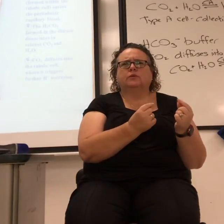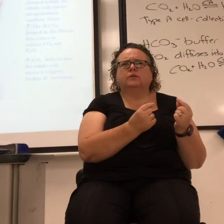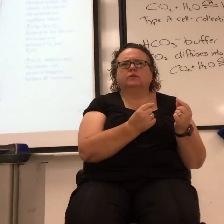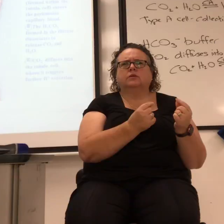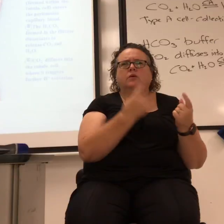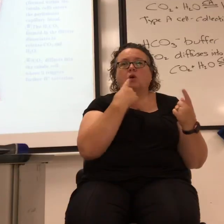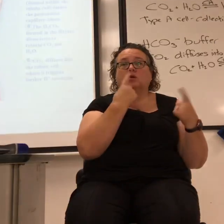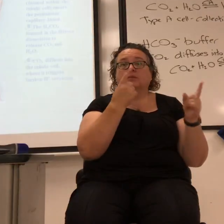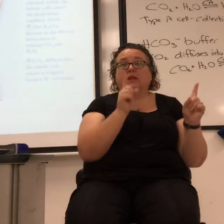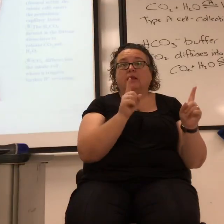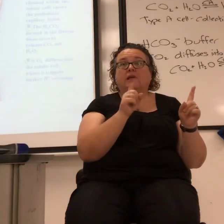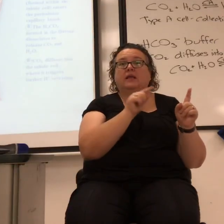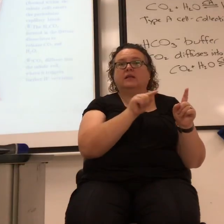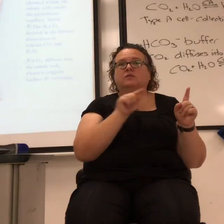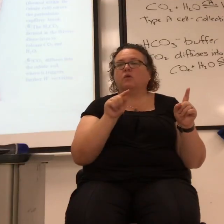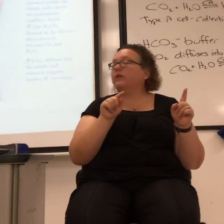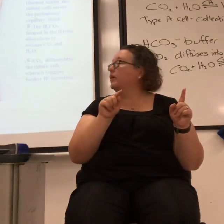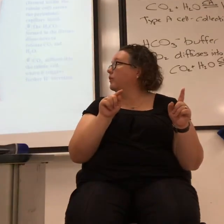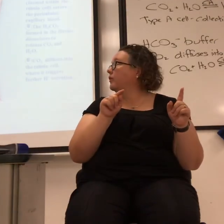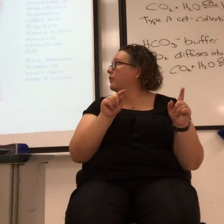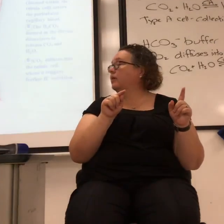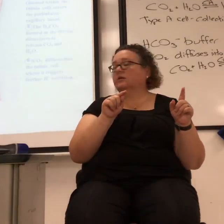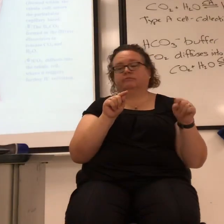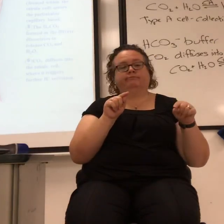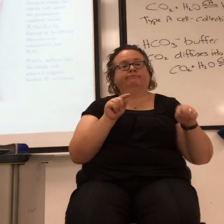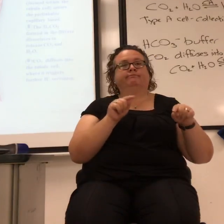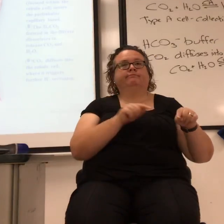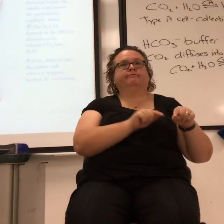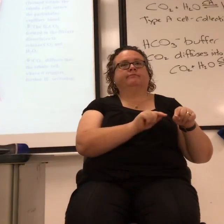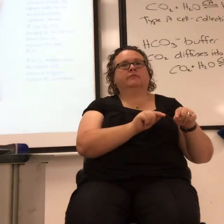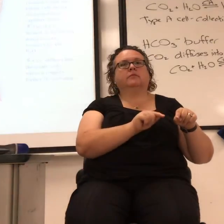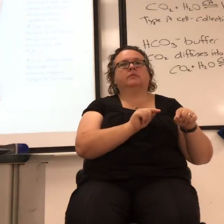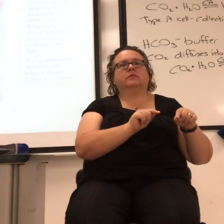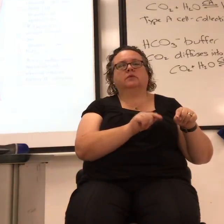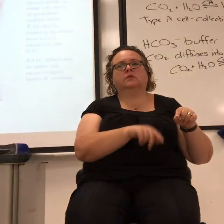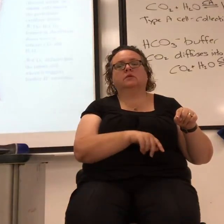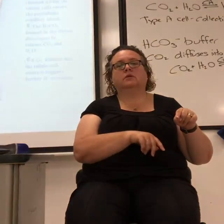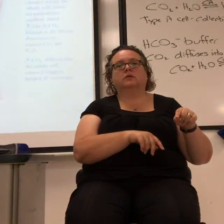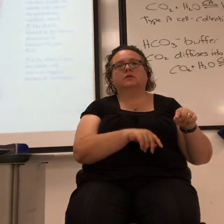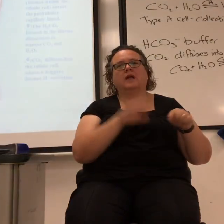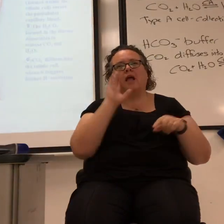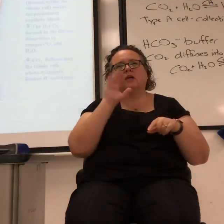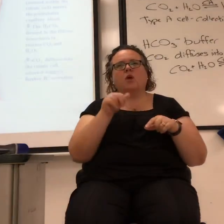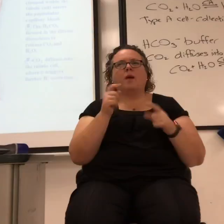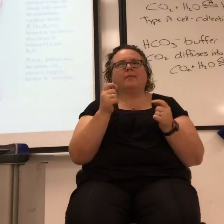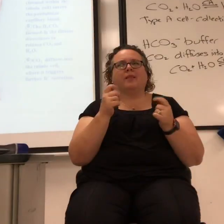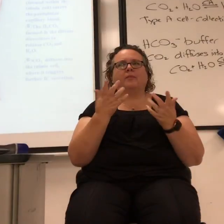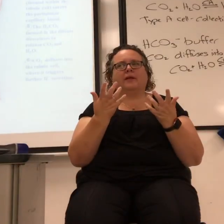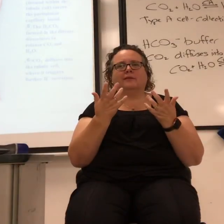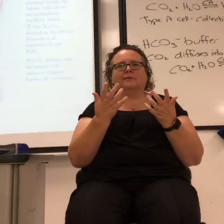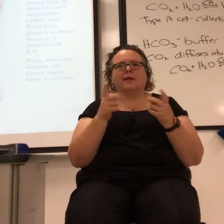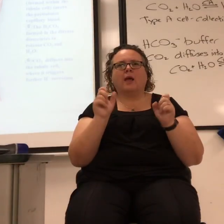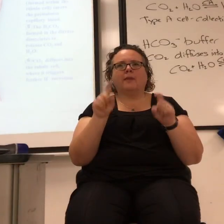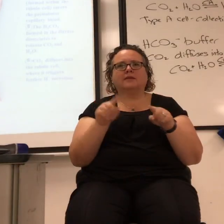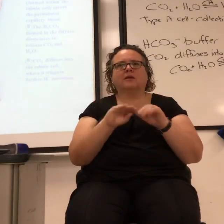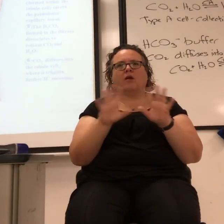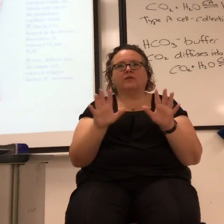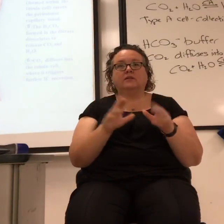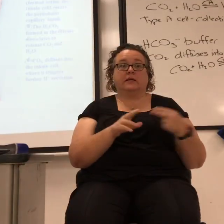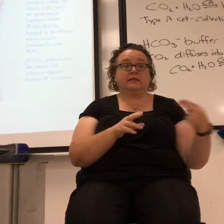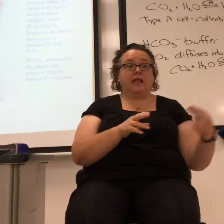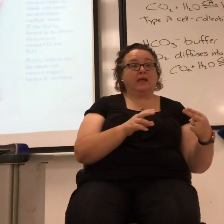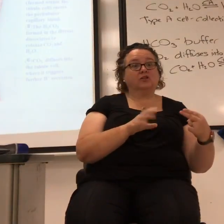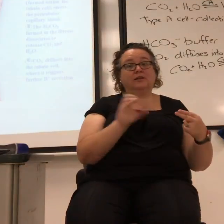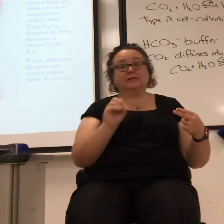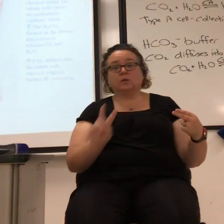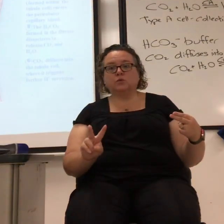Ultimately, it ends up down here somewhere. Is it, I know I'm being kind of rhetorical. Is the H in the CO2? No,